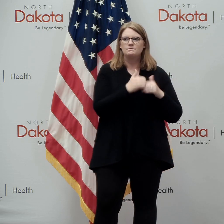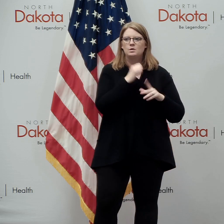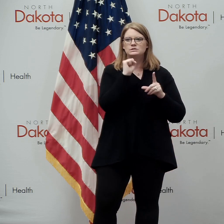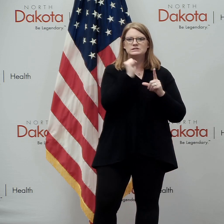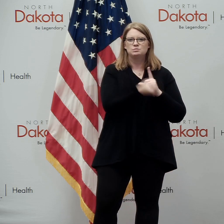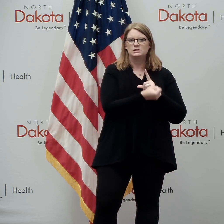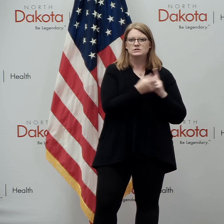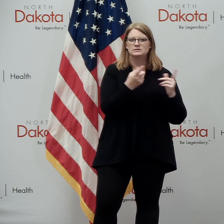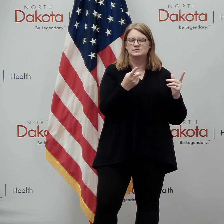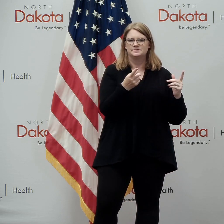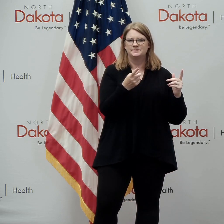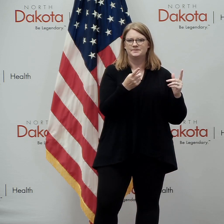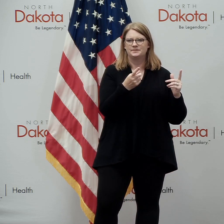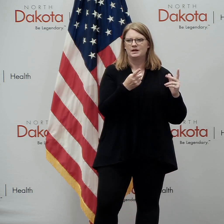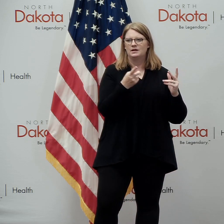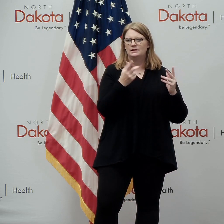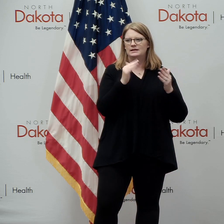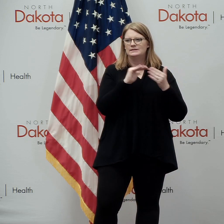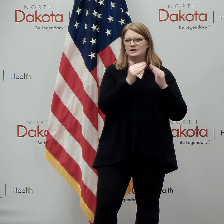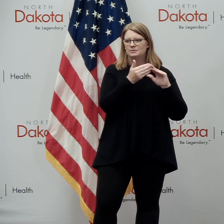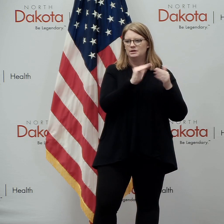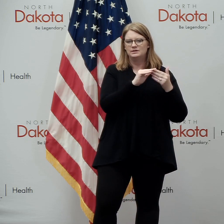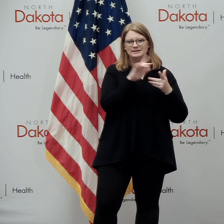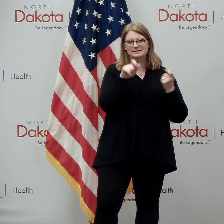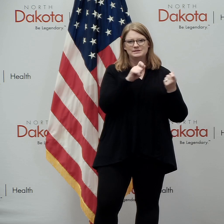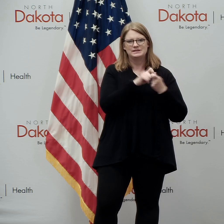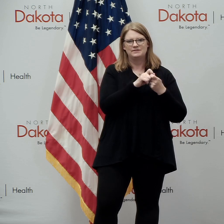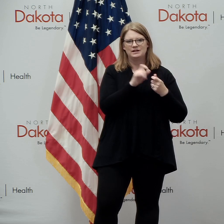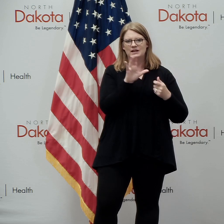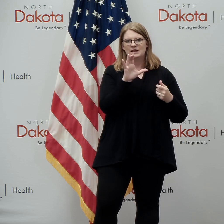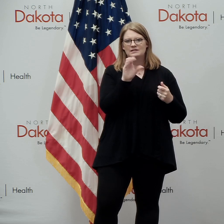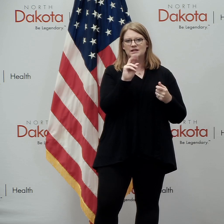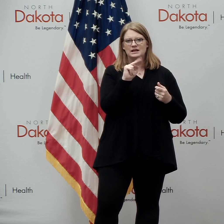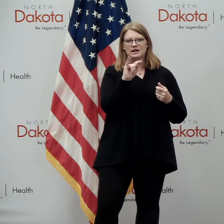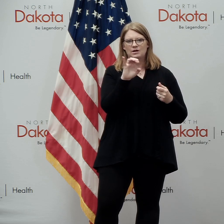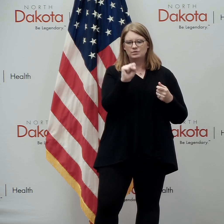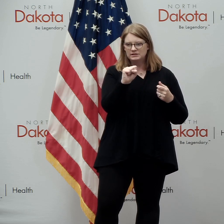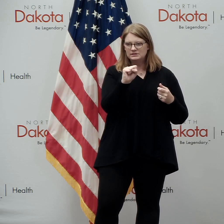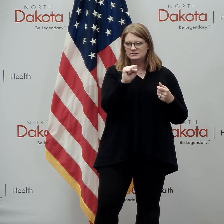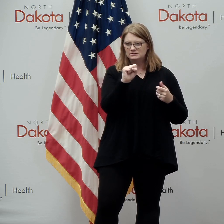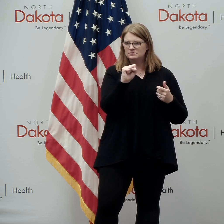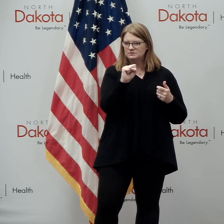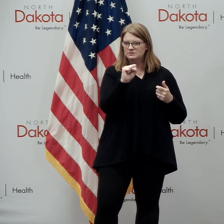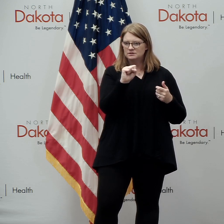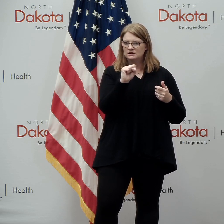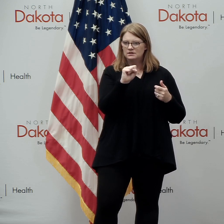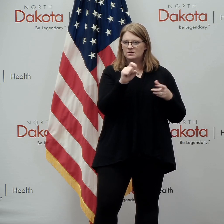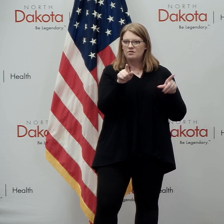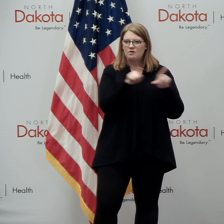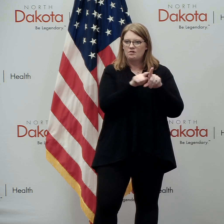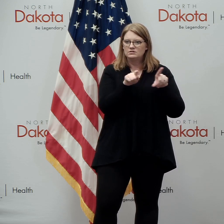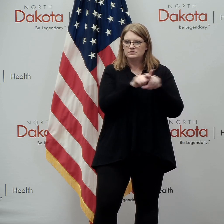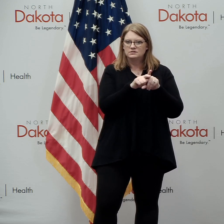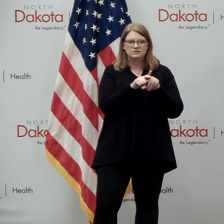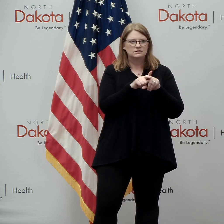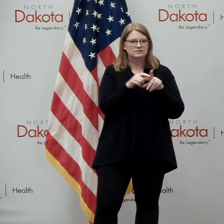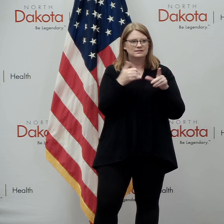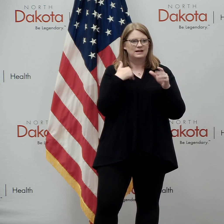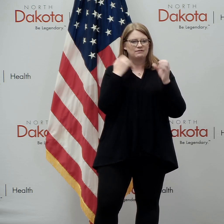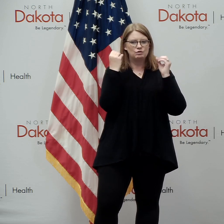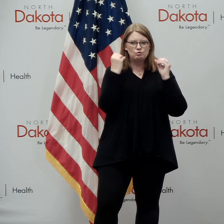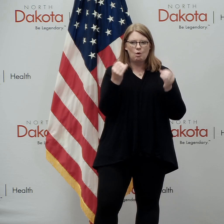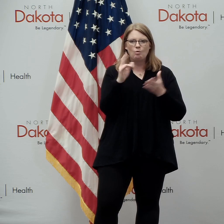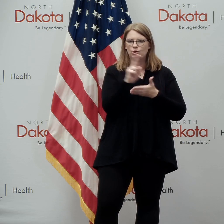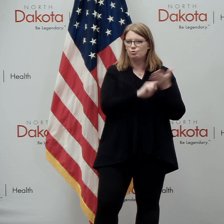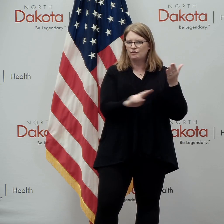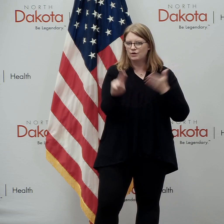cases, these communities, particularly the counties that have had such few cases, also do not have any universities,